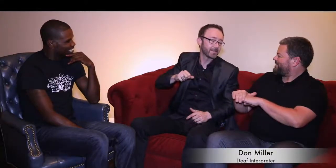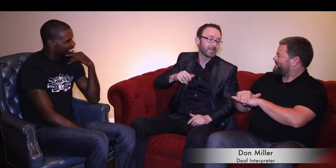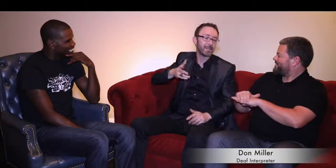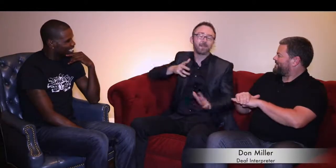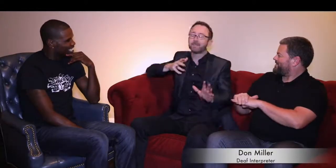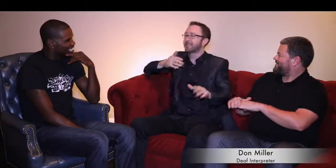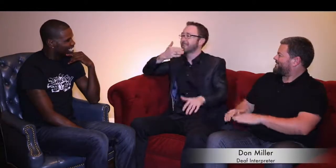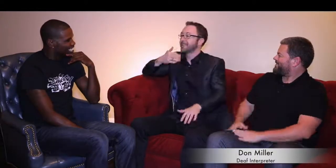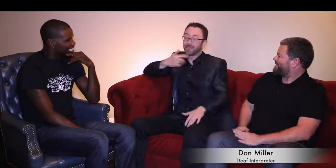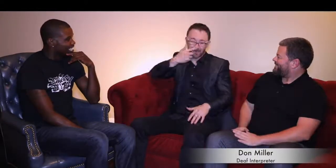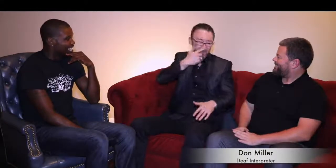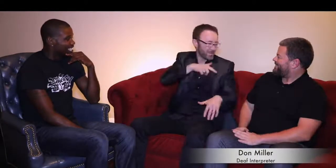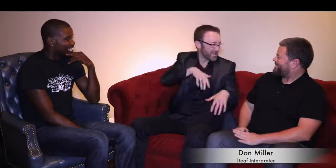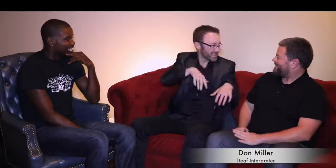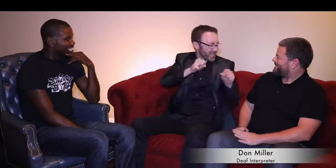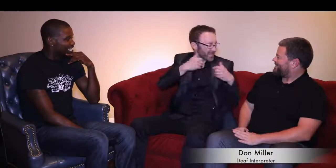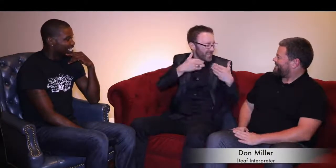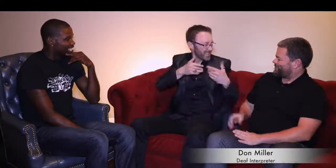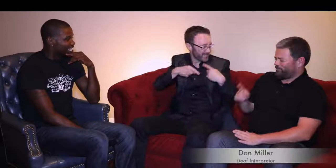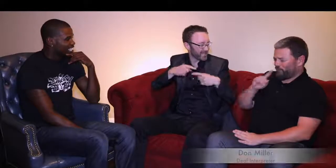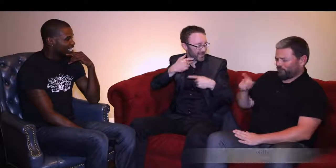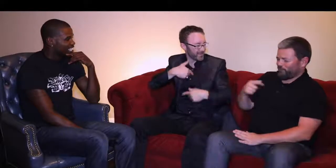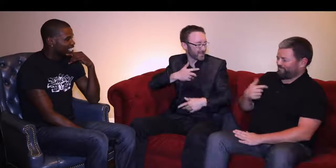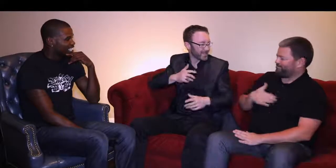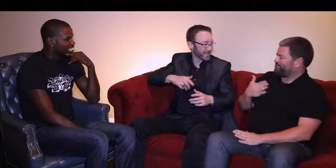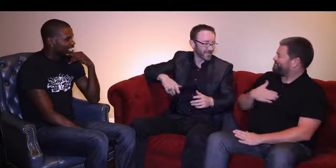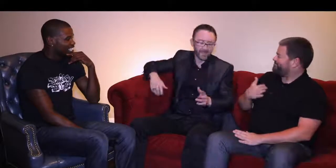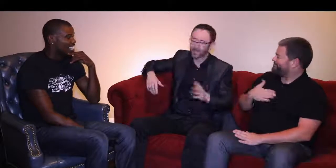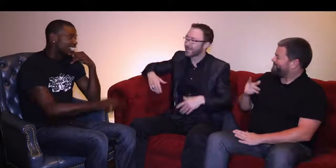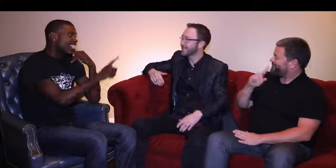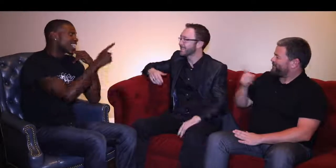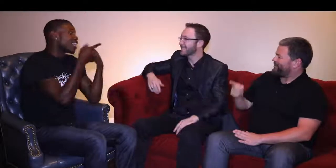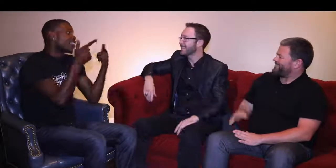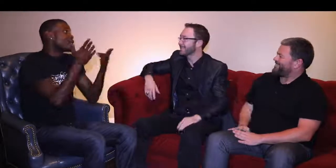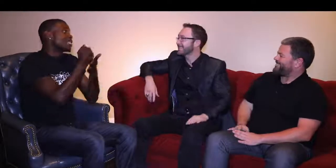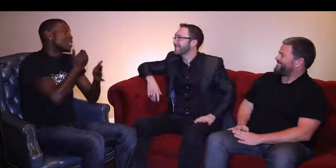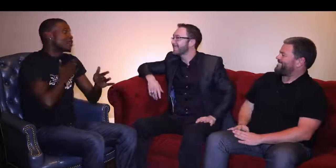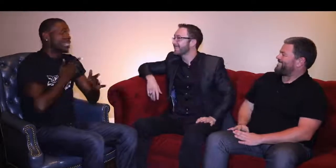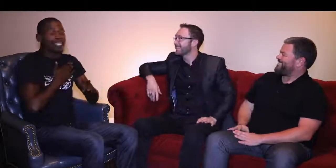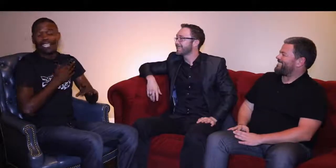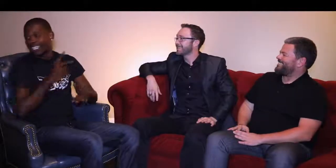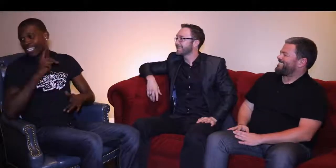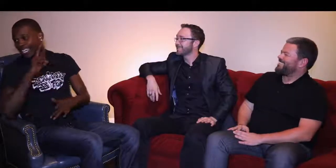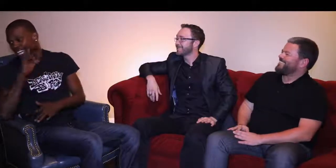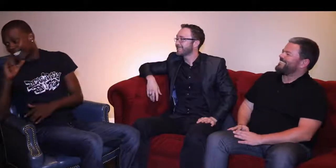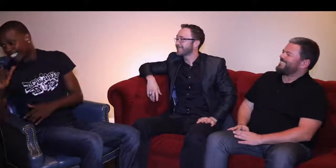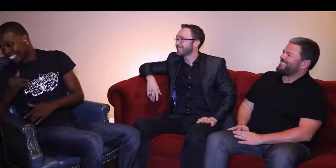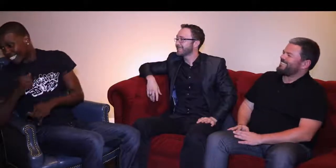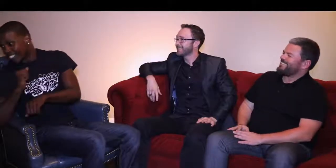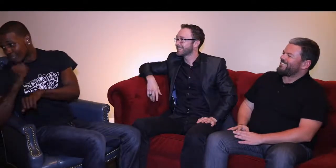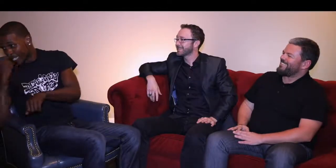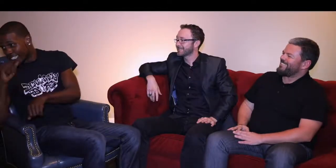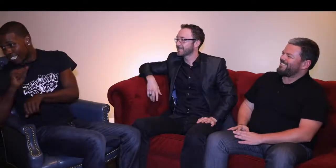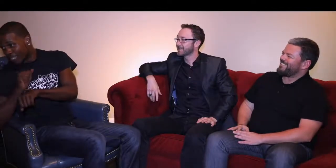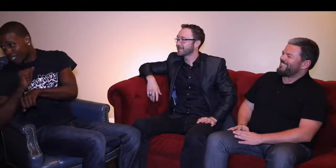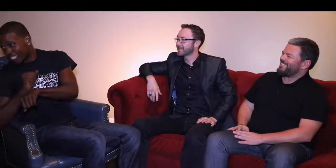Ah, thank you. Would you mind just going ahead and sign for me? Right. Let me get my caddy back here to work.